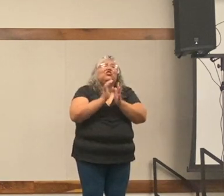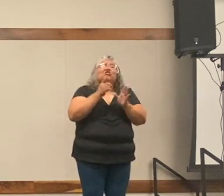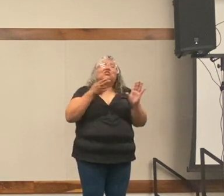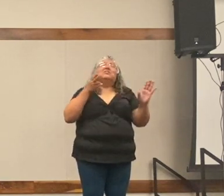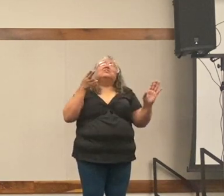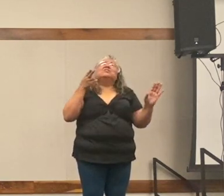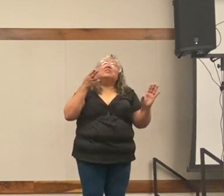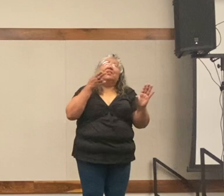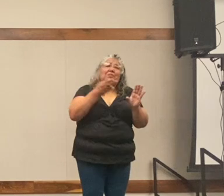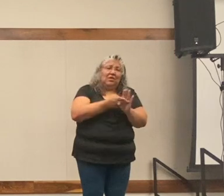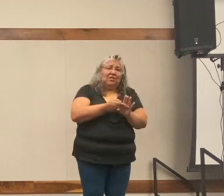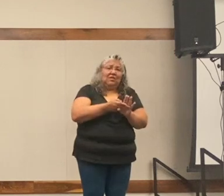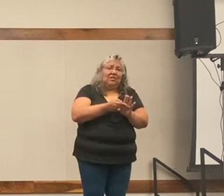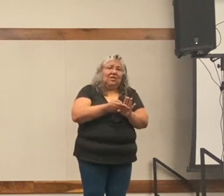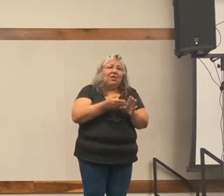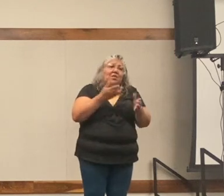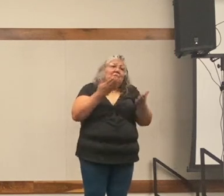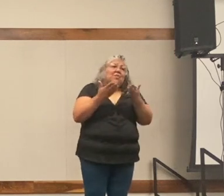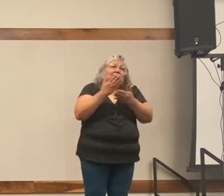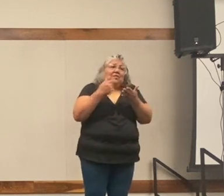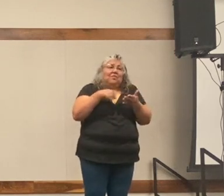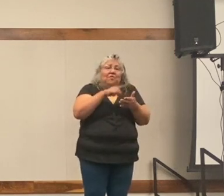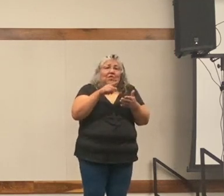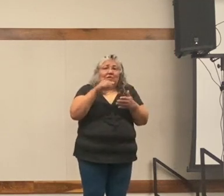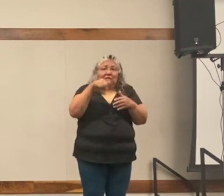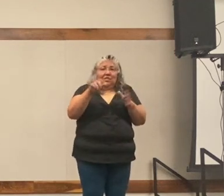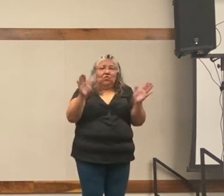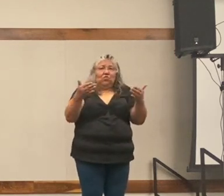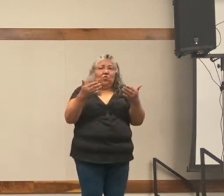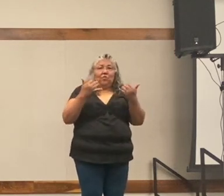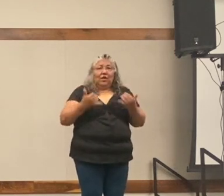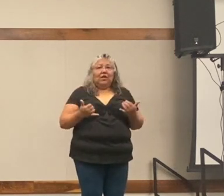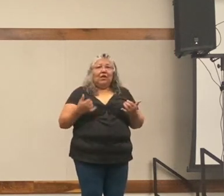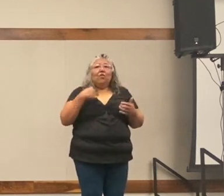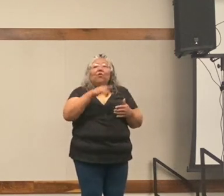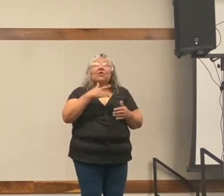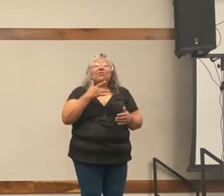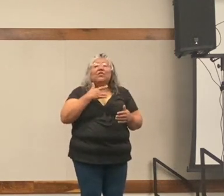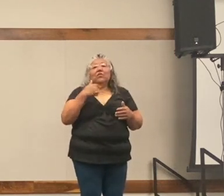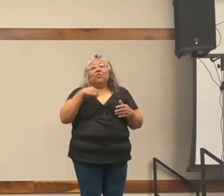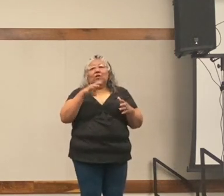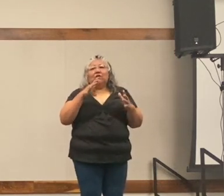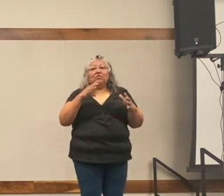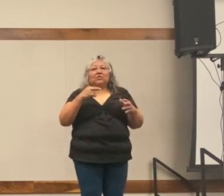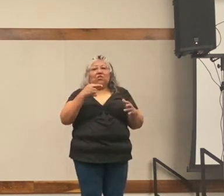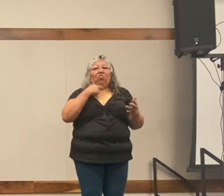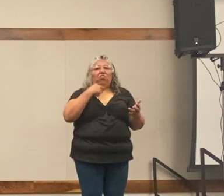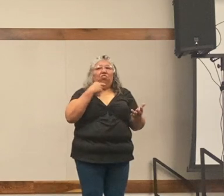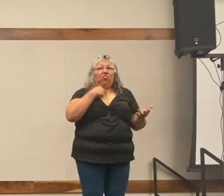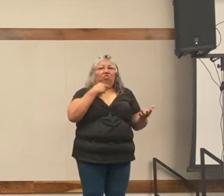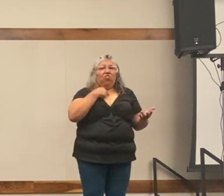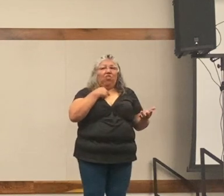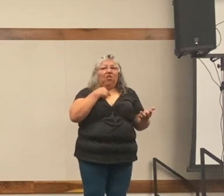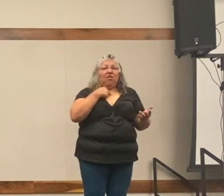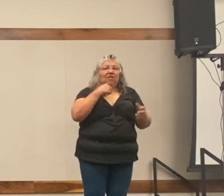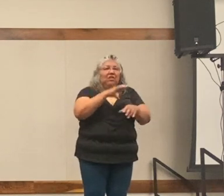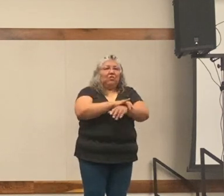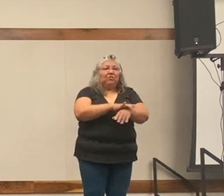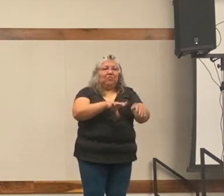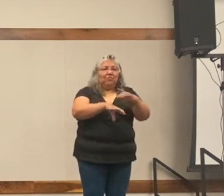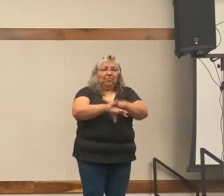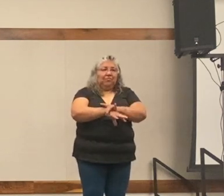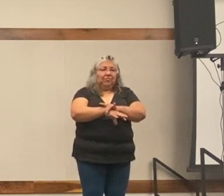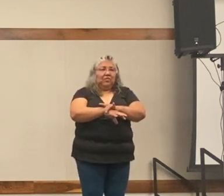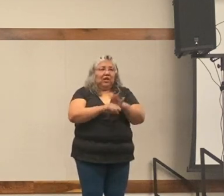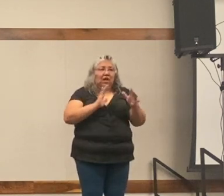in. Maybe there's some of us right now in this room that we feel like we're tied up and that we are bound